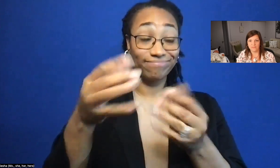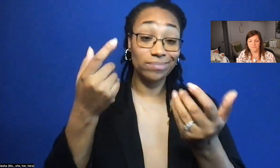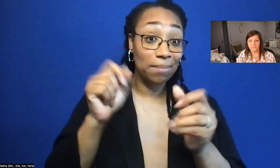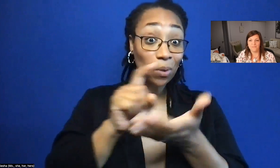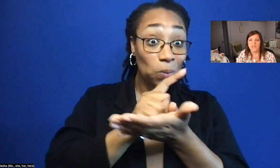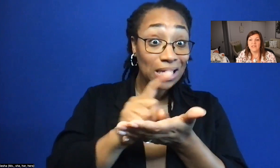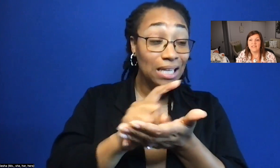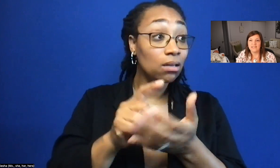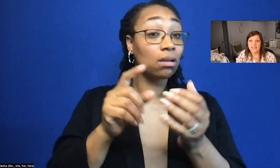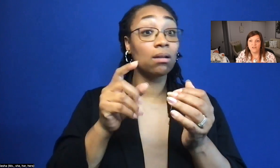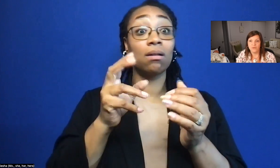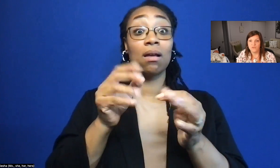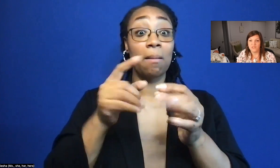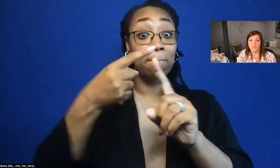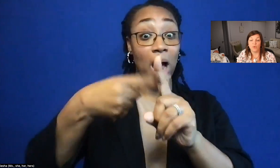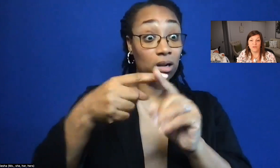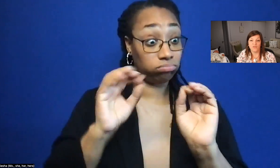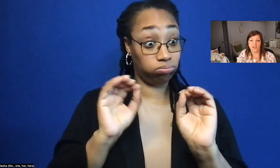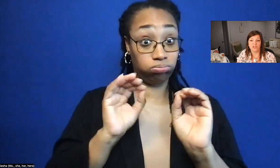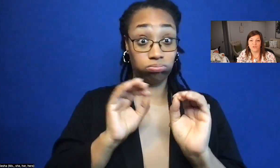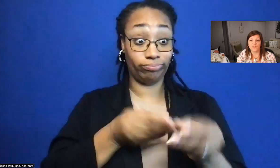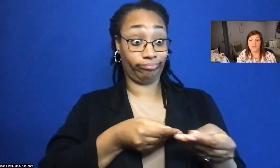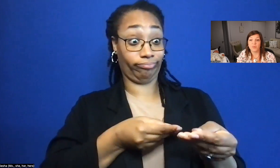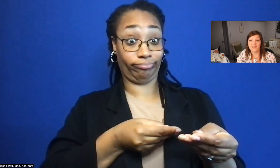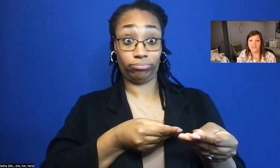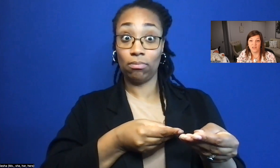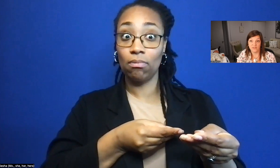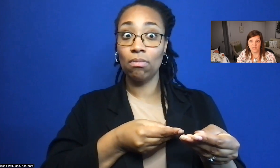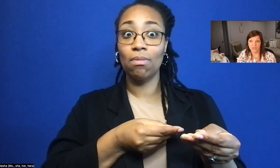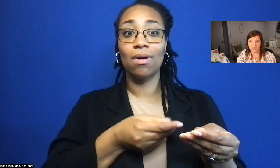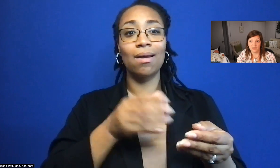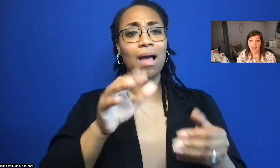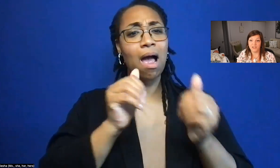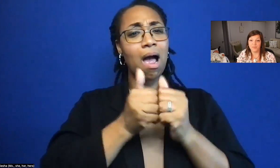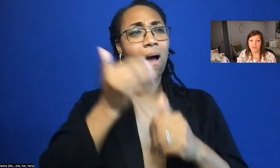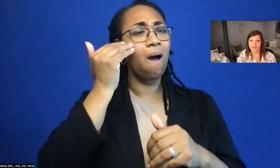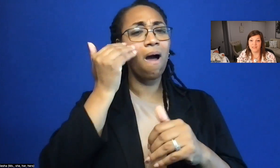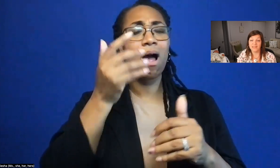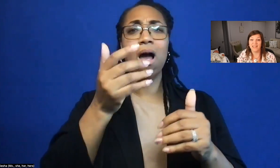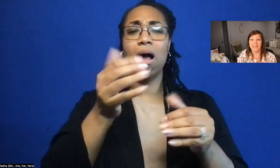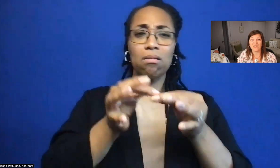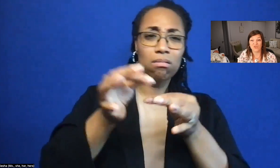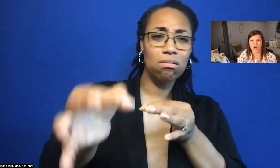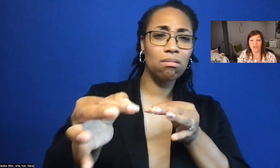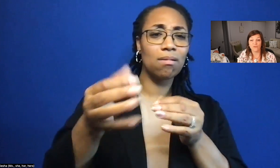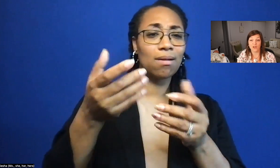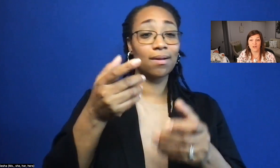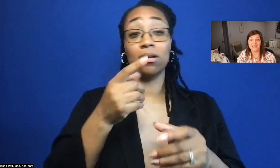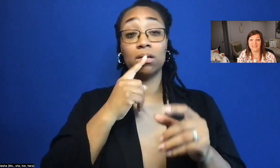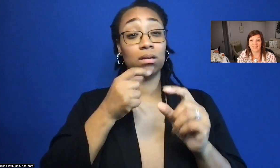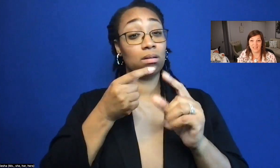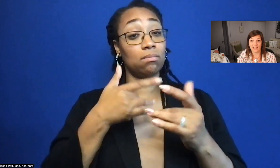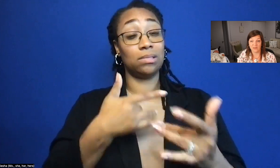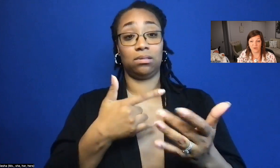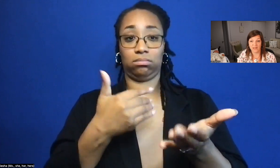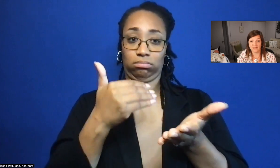wean. The single most important factor for suppressing ovulation and your periods is strong, frequent